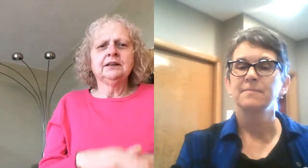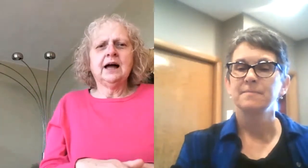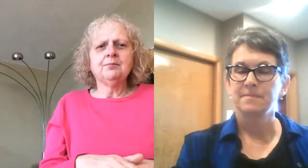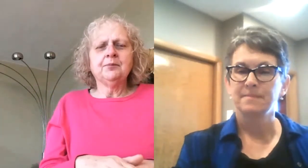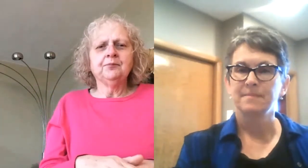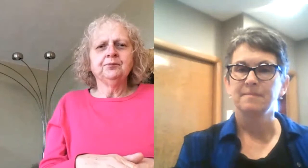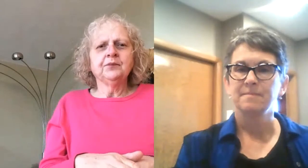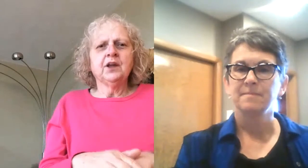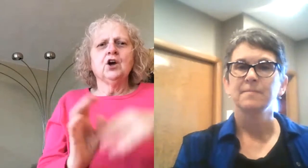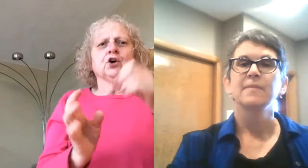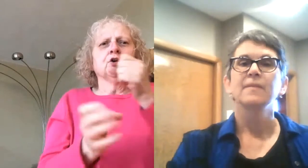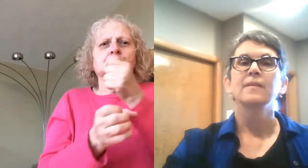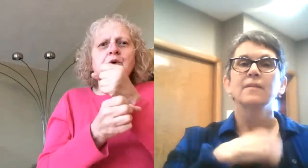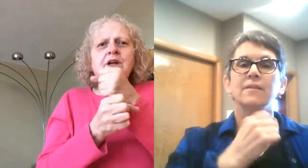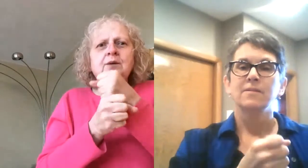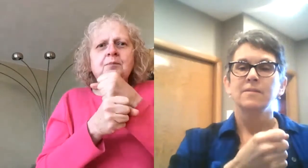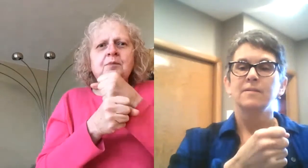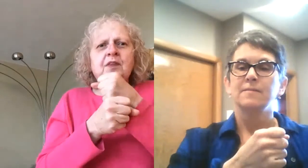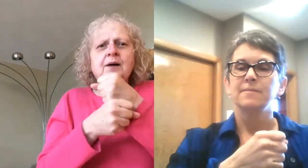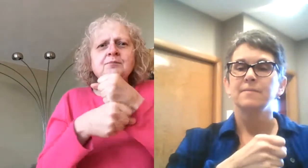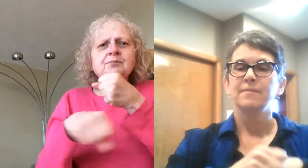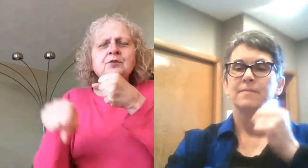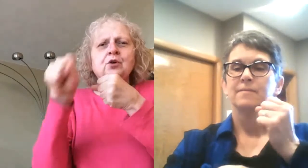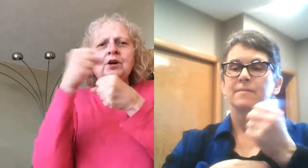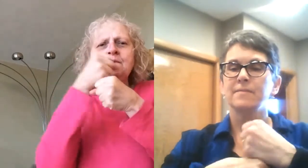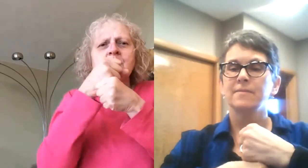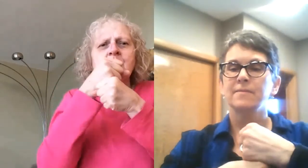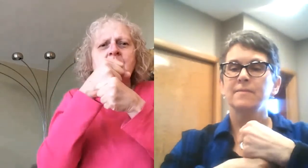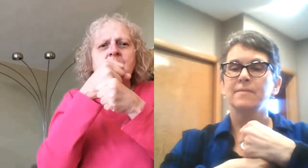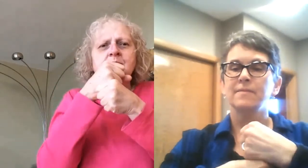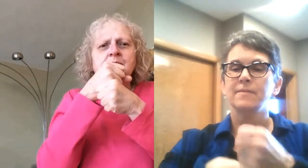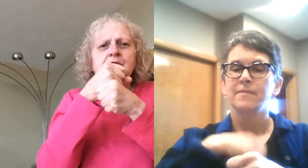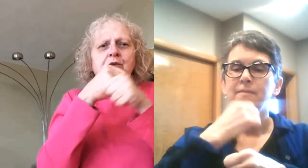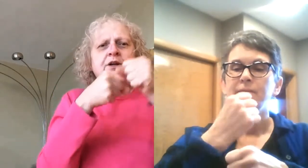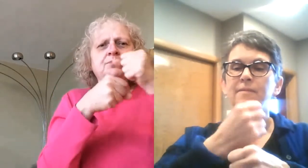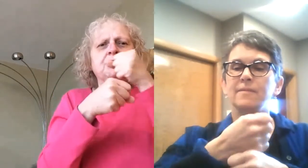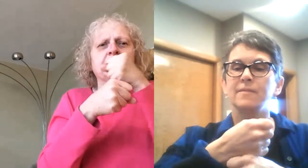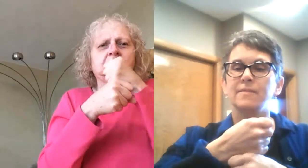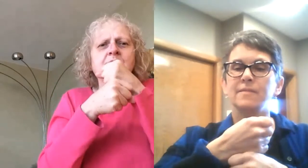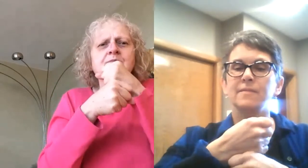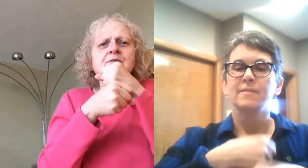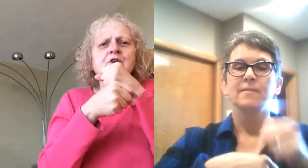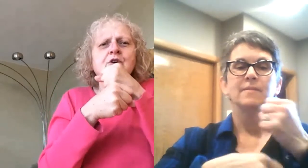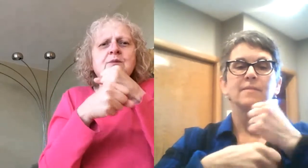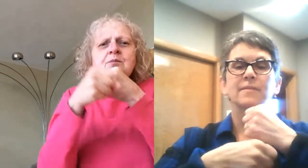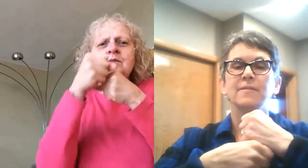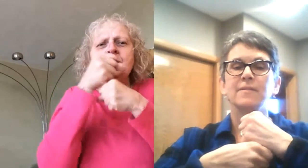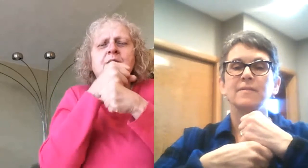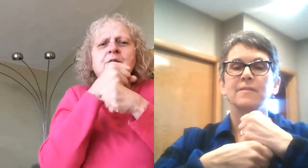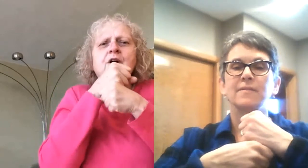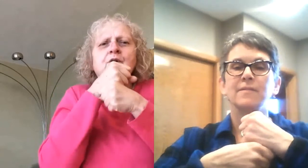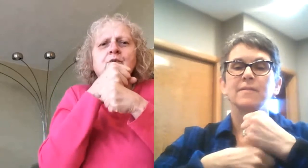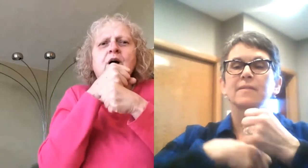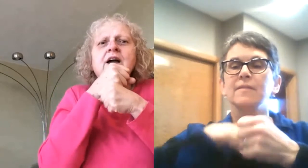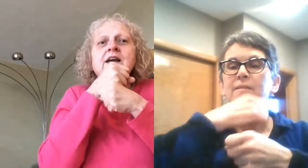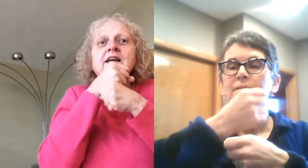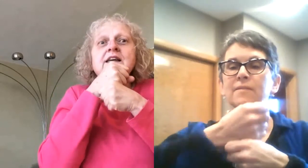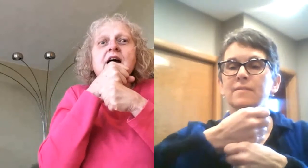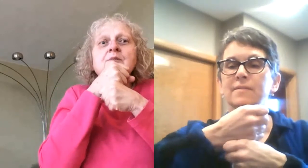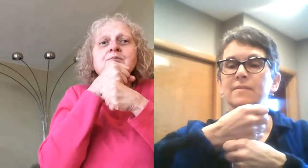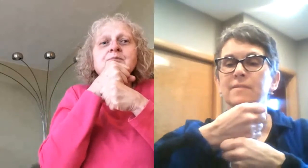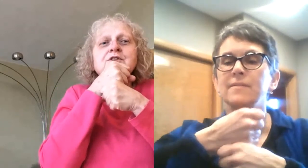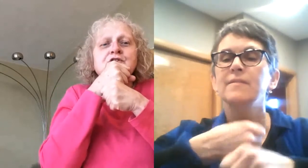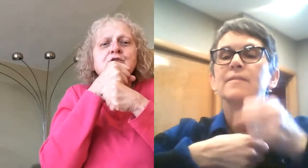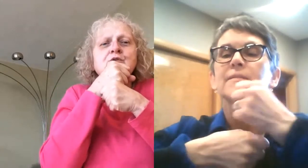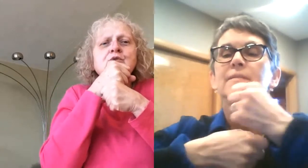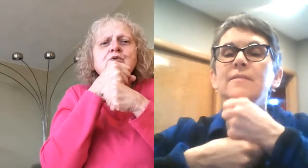lap, lap. Creep them, creep them, creep them, creep them.